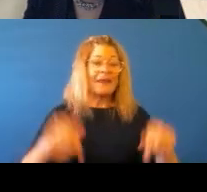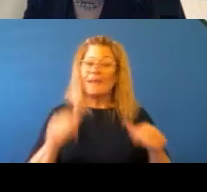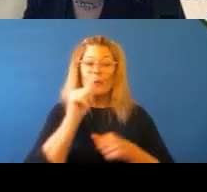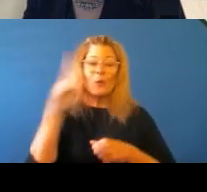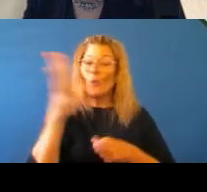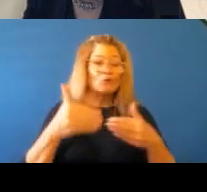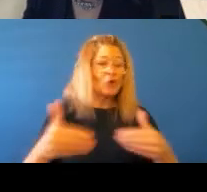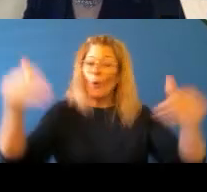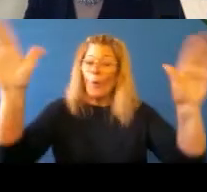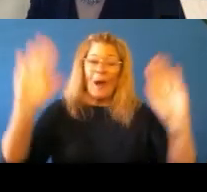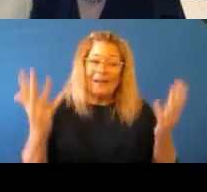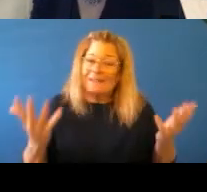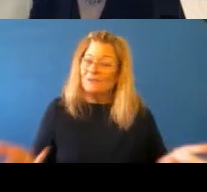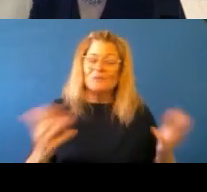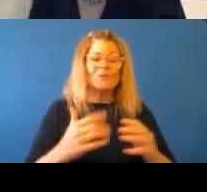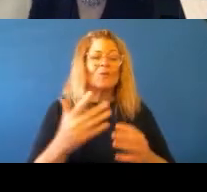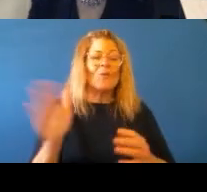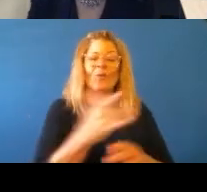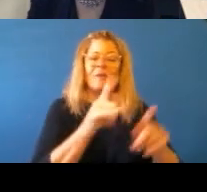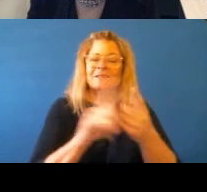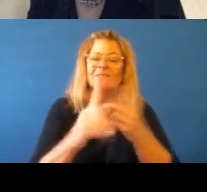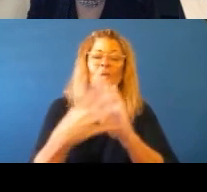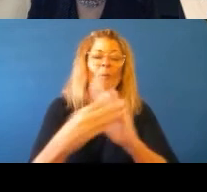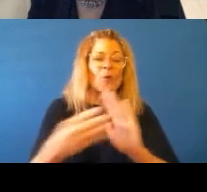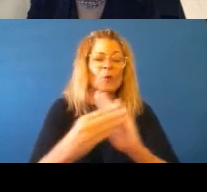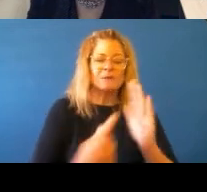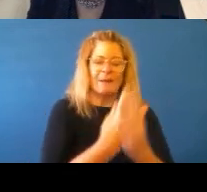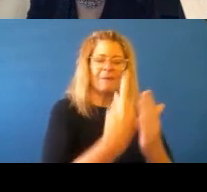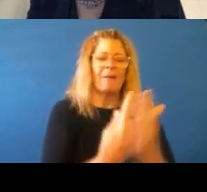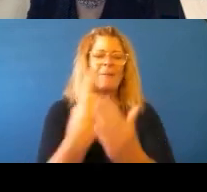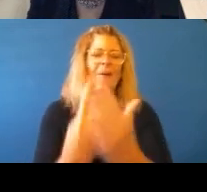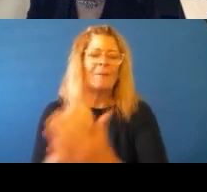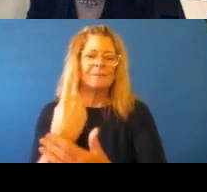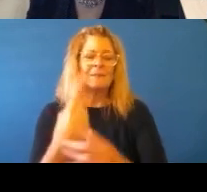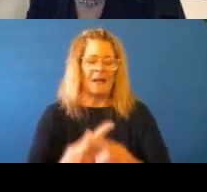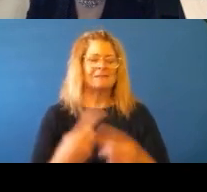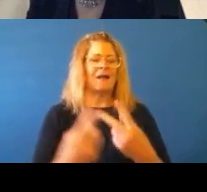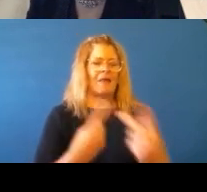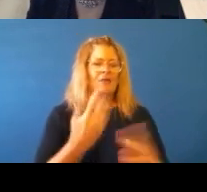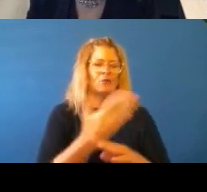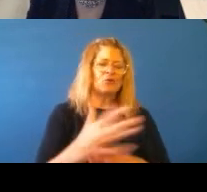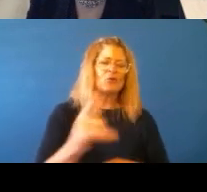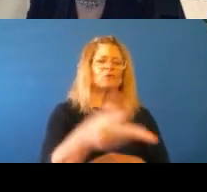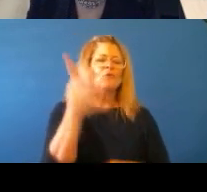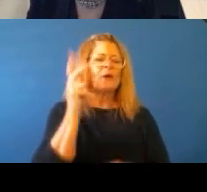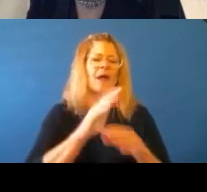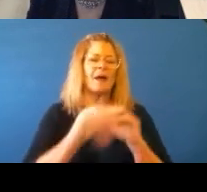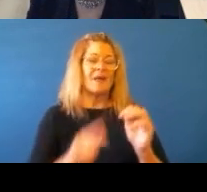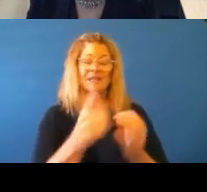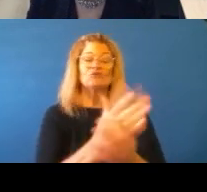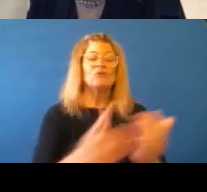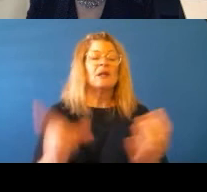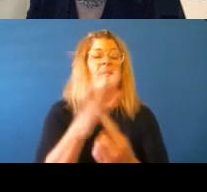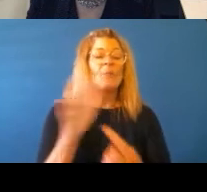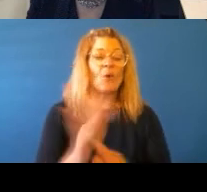away. And all the different models that we have in place, and those that you'll hear about, the very important